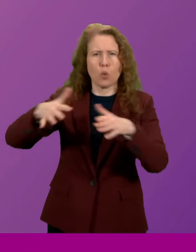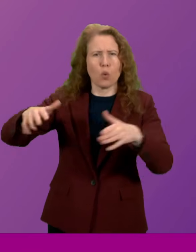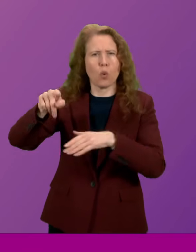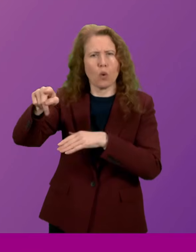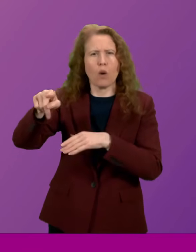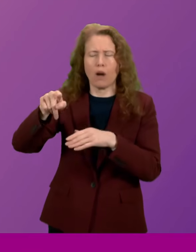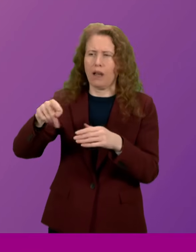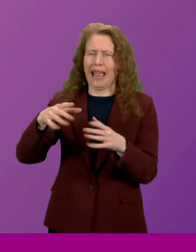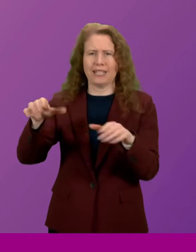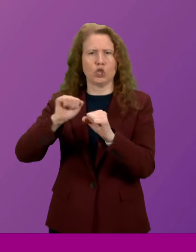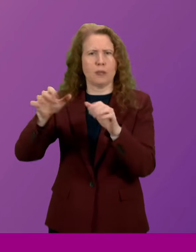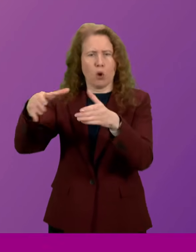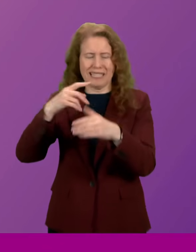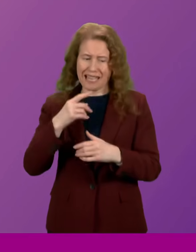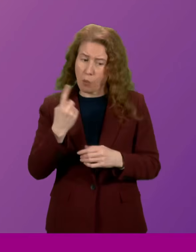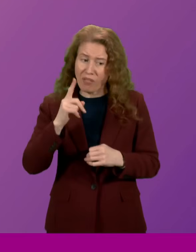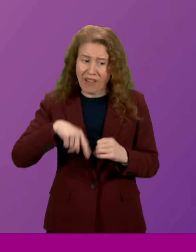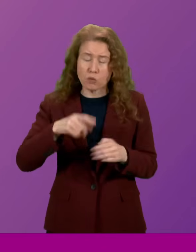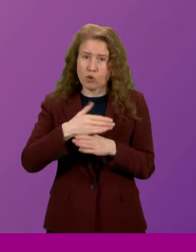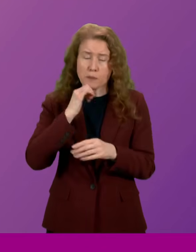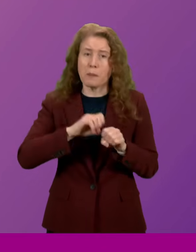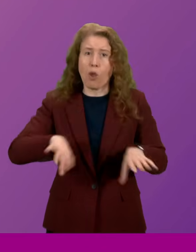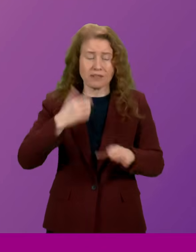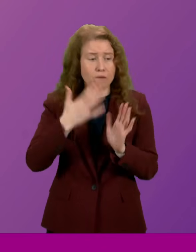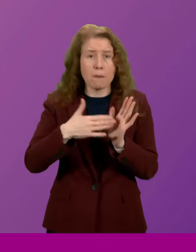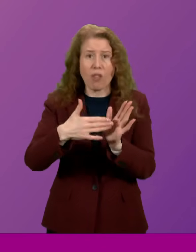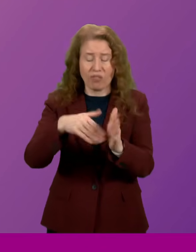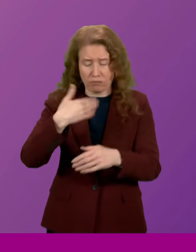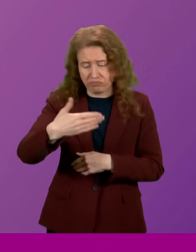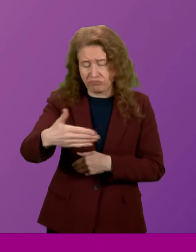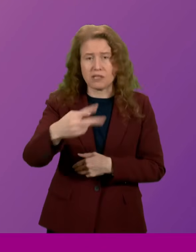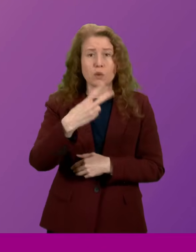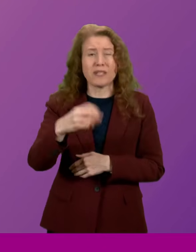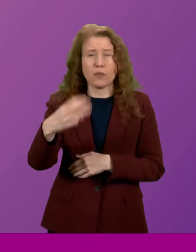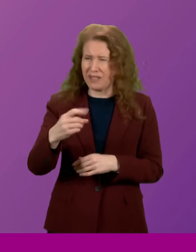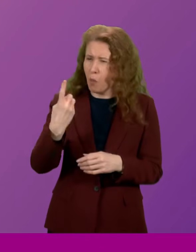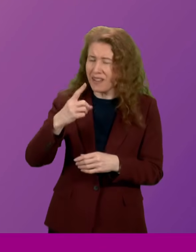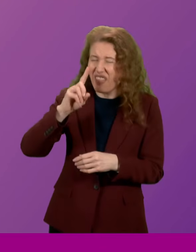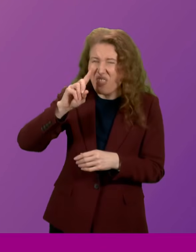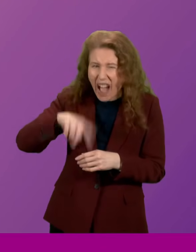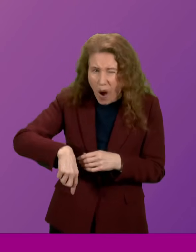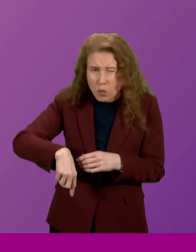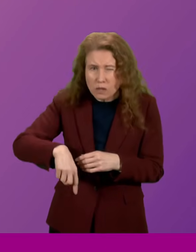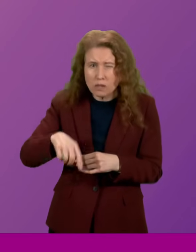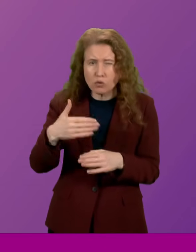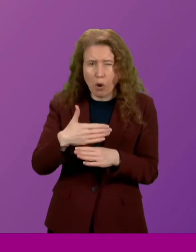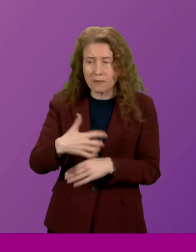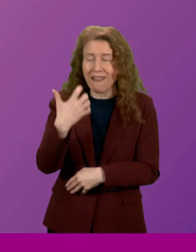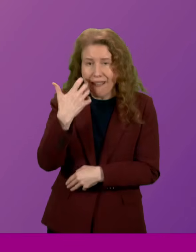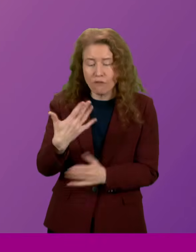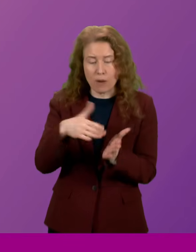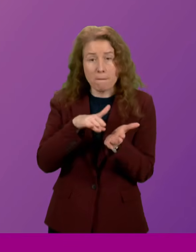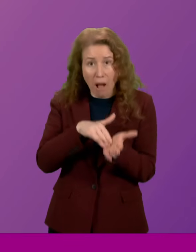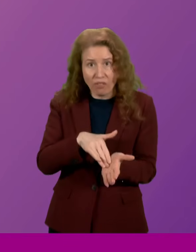1,000 jobs will be lost every month until 2030. That's 1,000 jobs every single